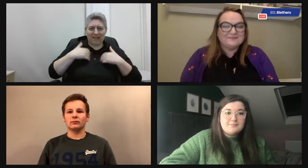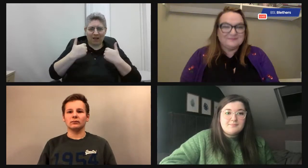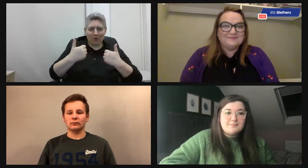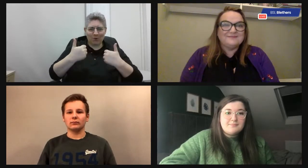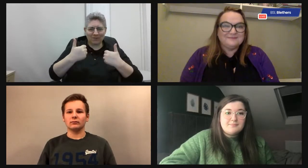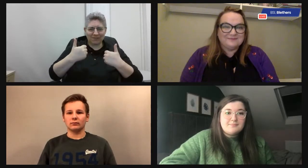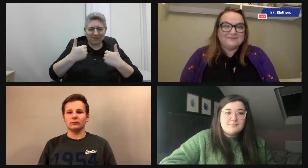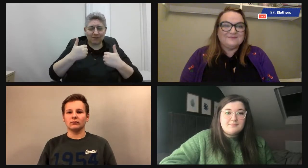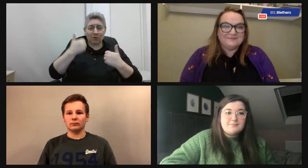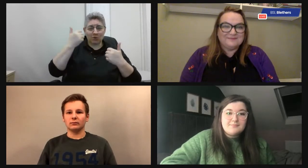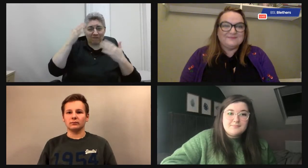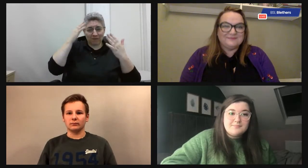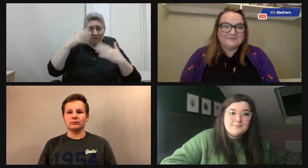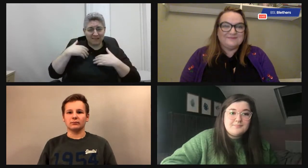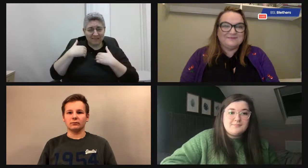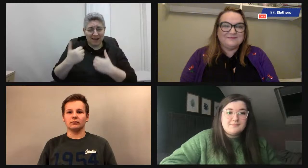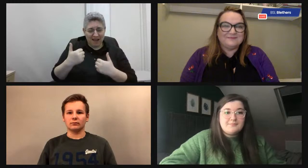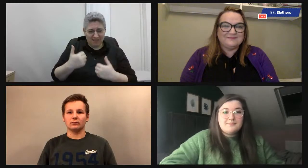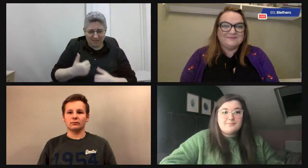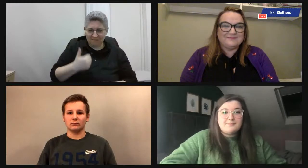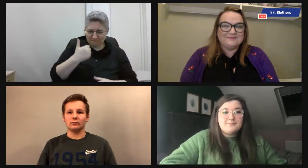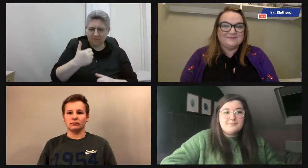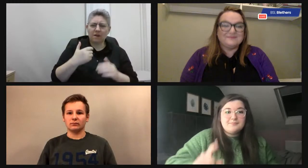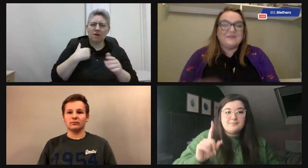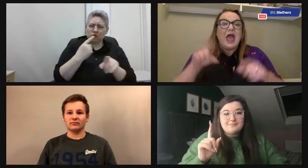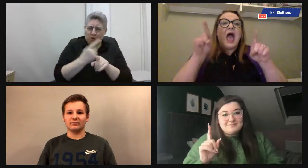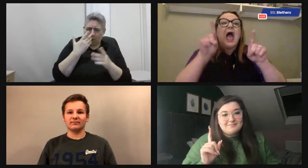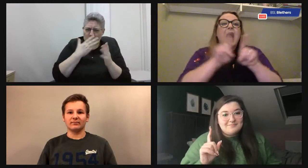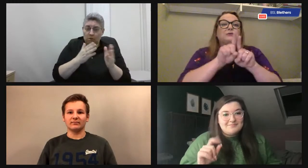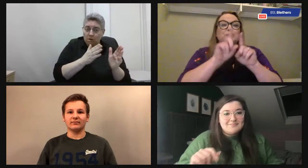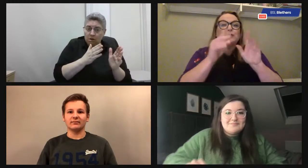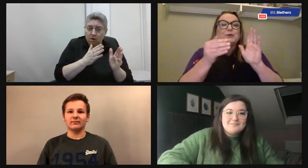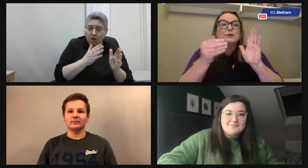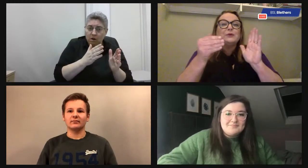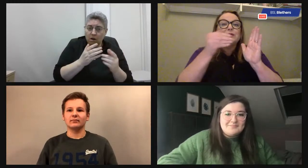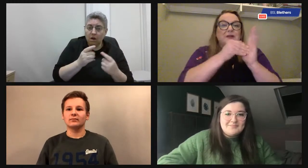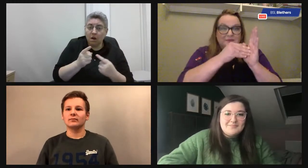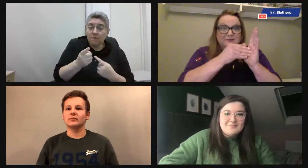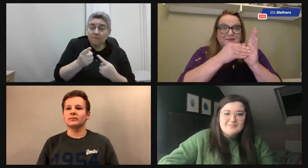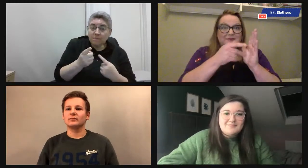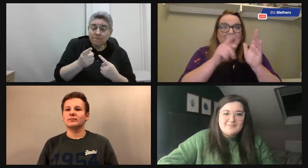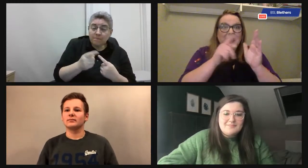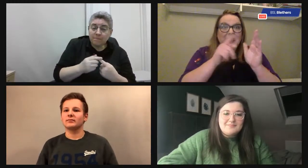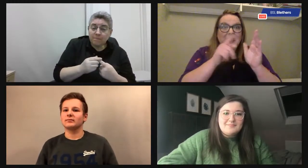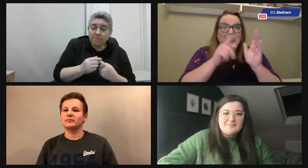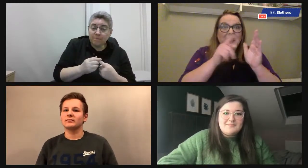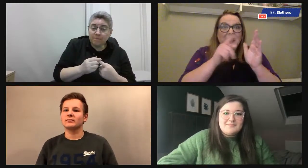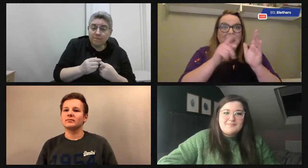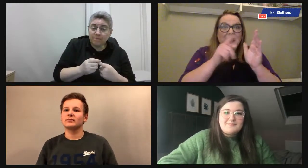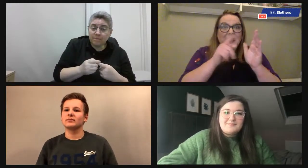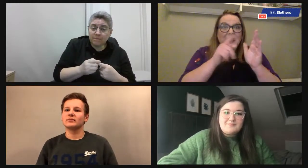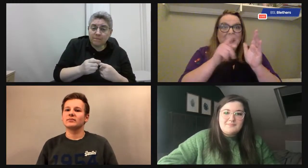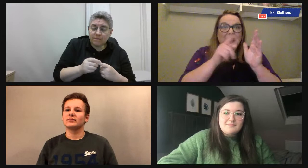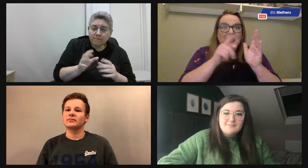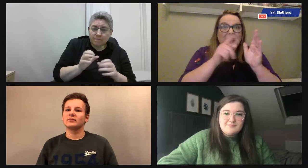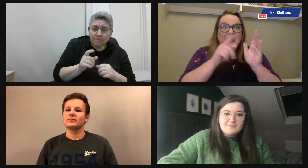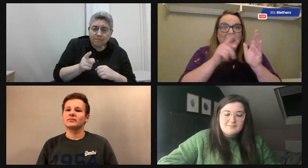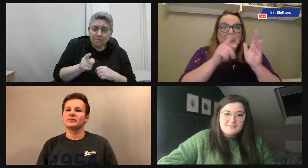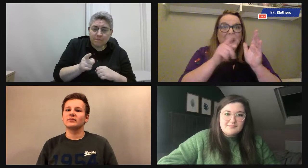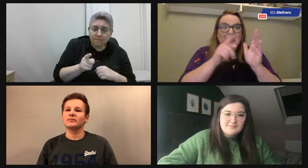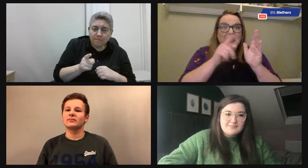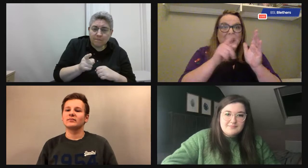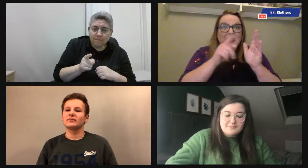can encourage you to feel happy, to feel well, because you can express yourself. Yeah, also, Avril, just to